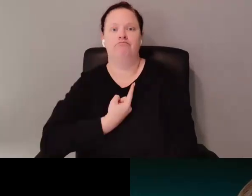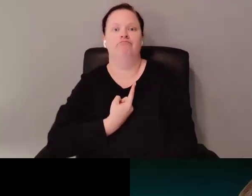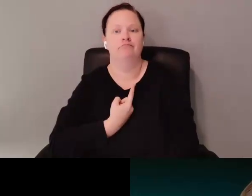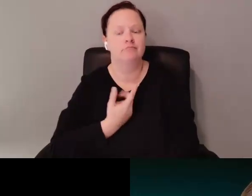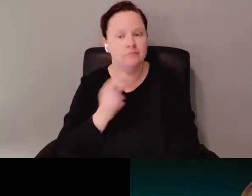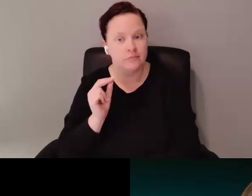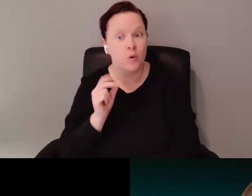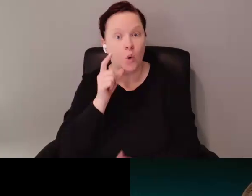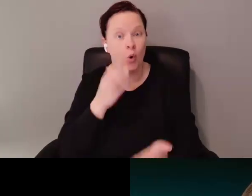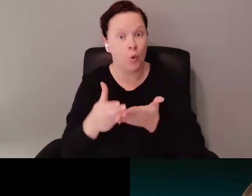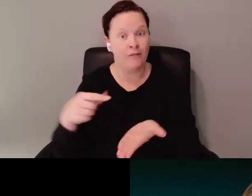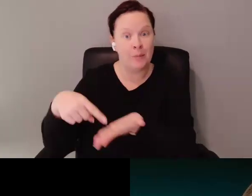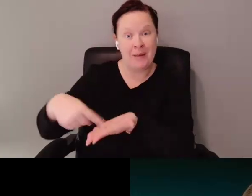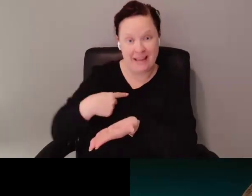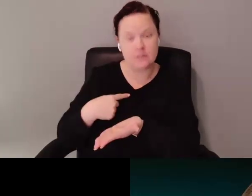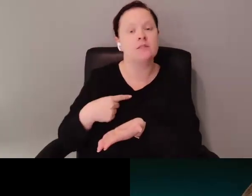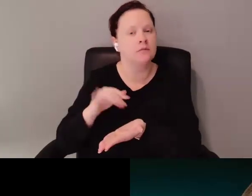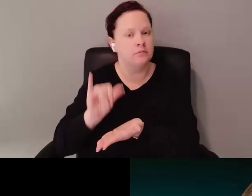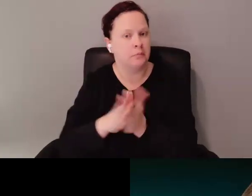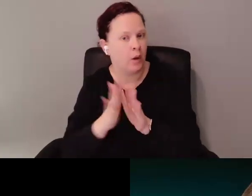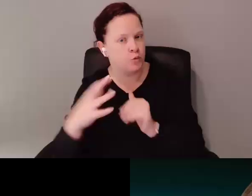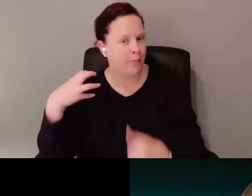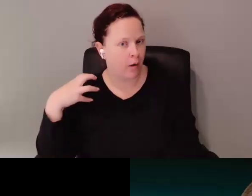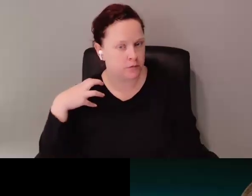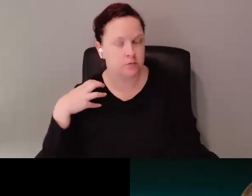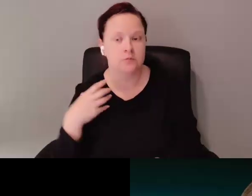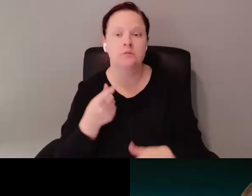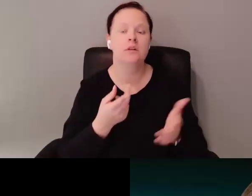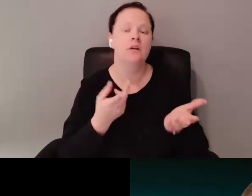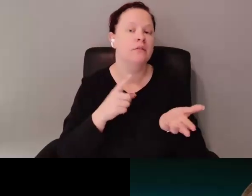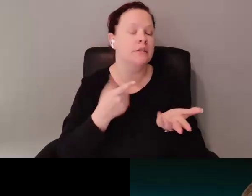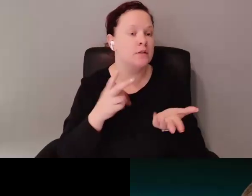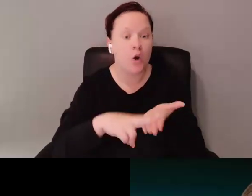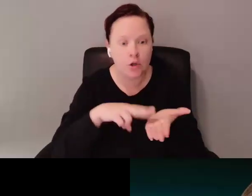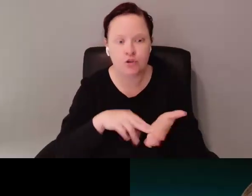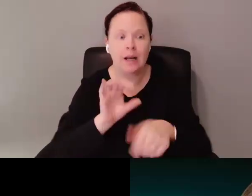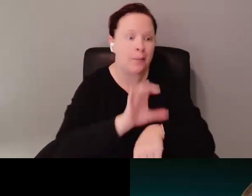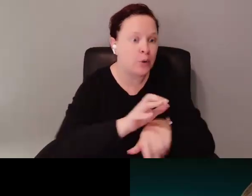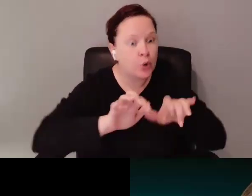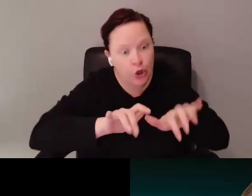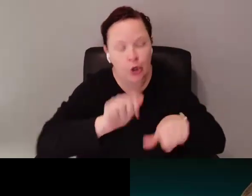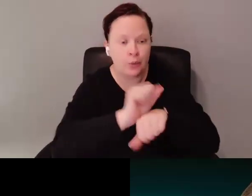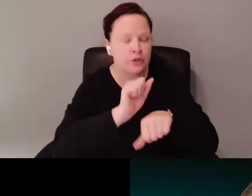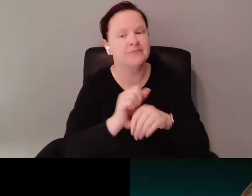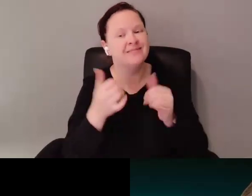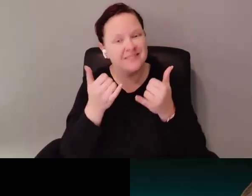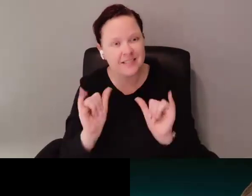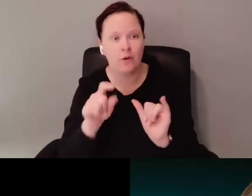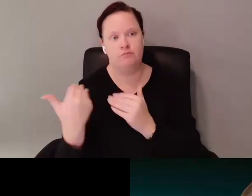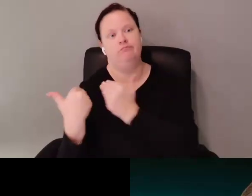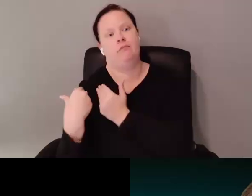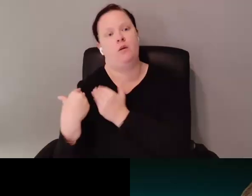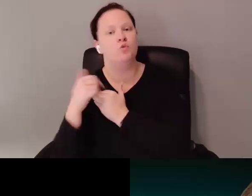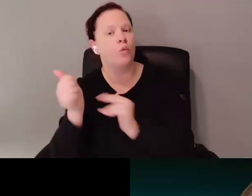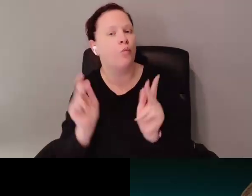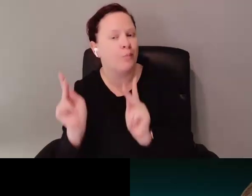Whoever's paying you is going to be your boss, whether it's just contract computer work or something like that. You're still accountable. You still